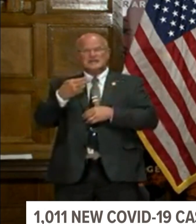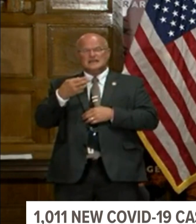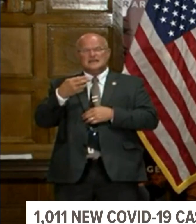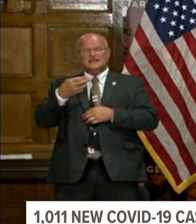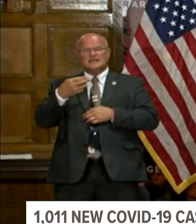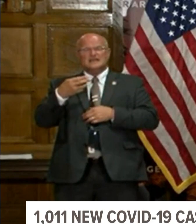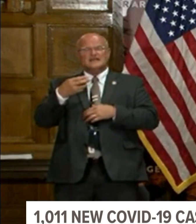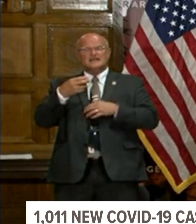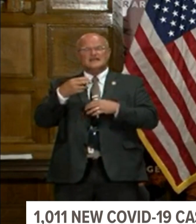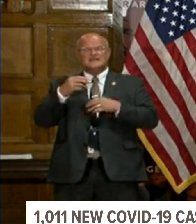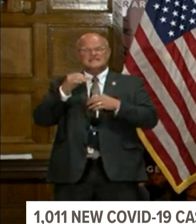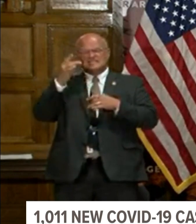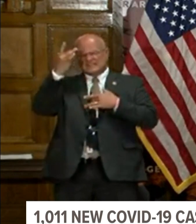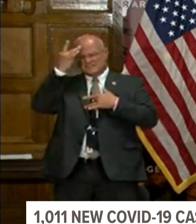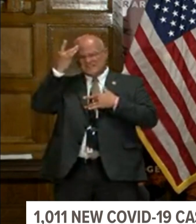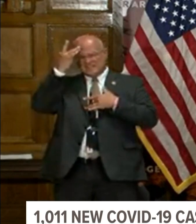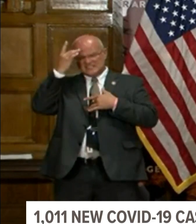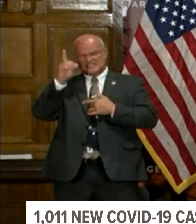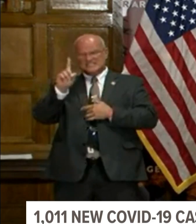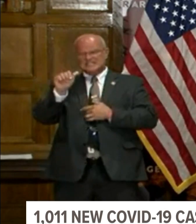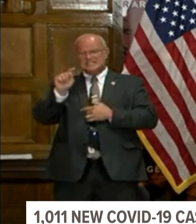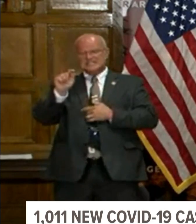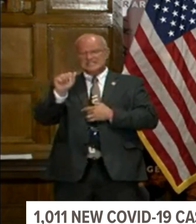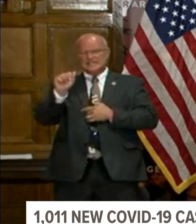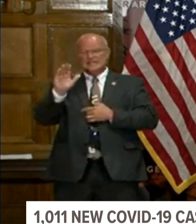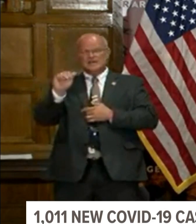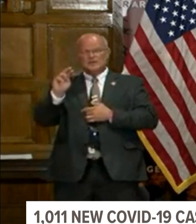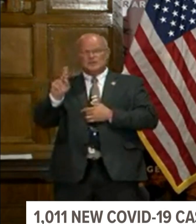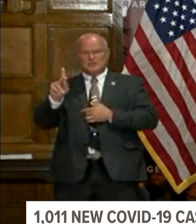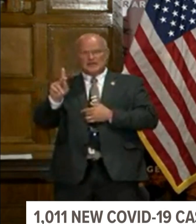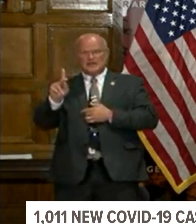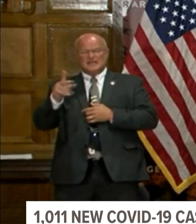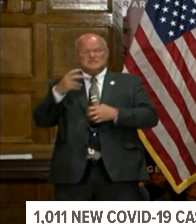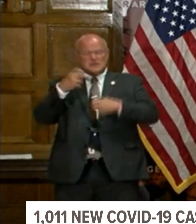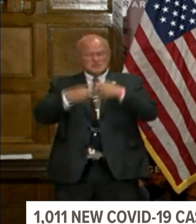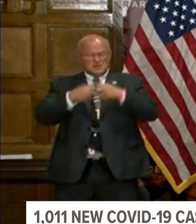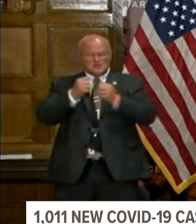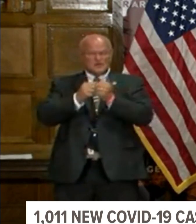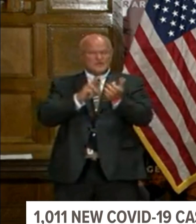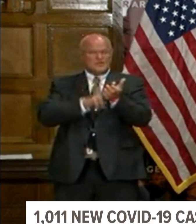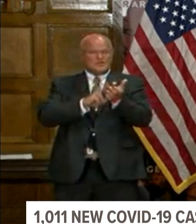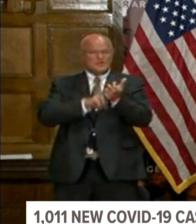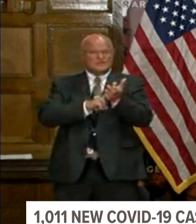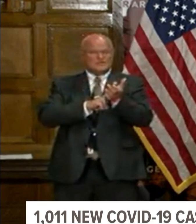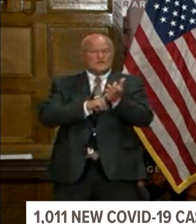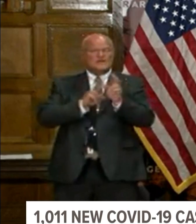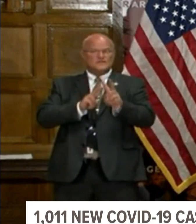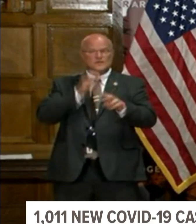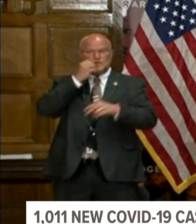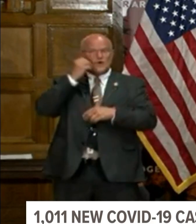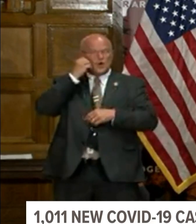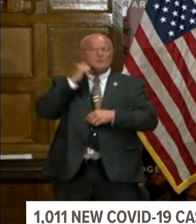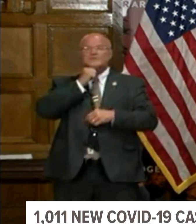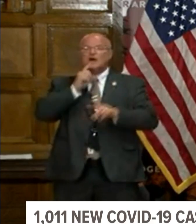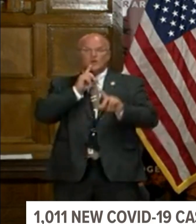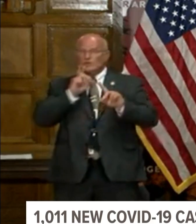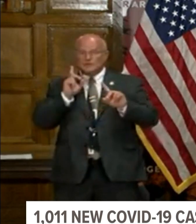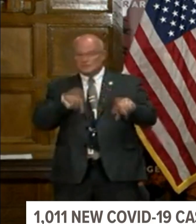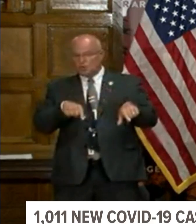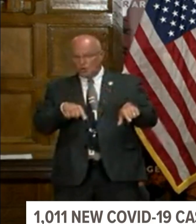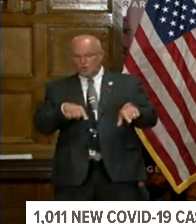the Hospital-Acquired Infection Data Bank. There's some discrepancy about the the funeral homes not